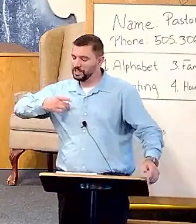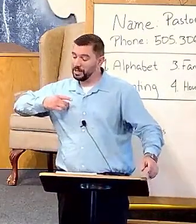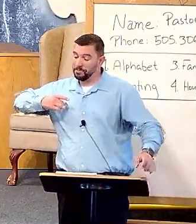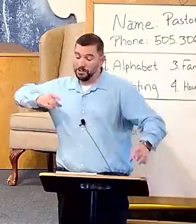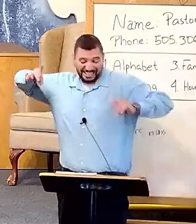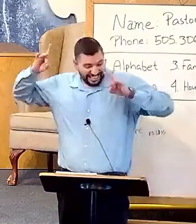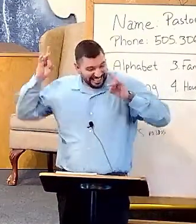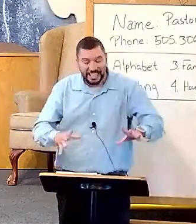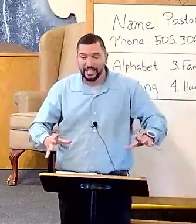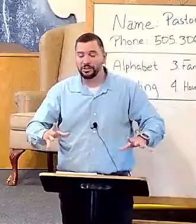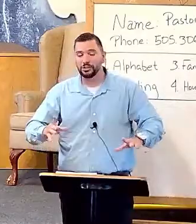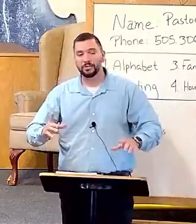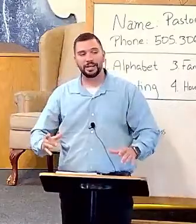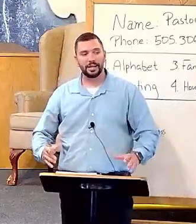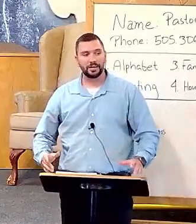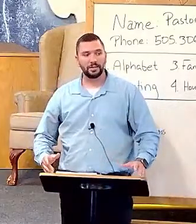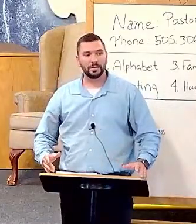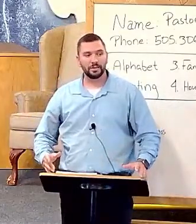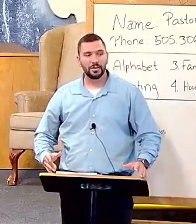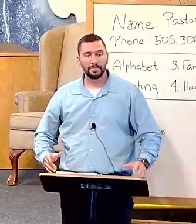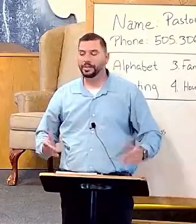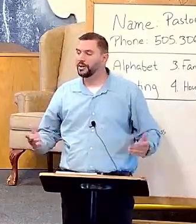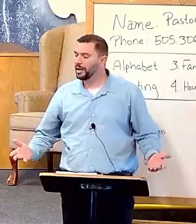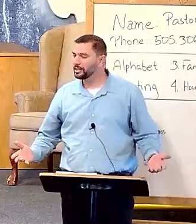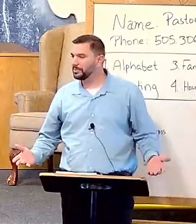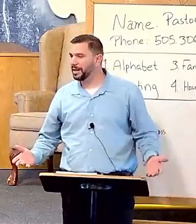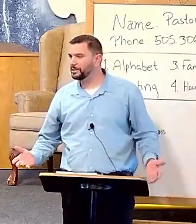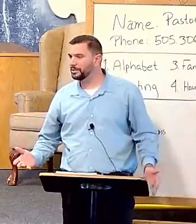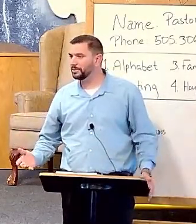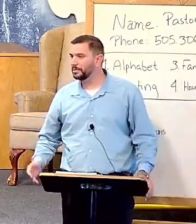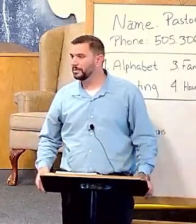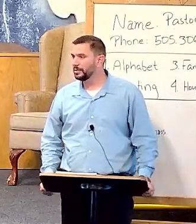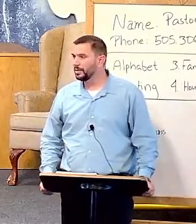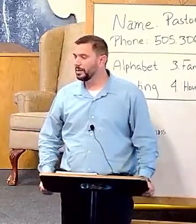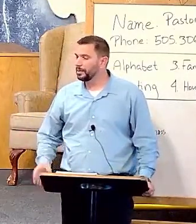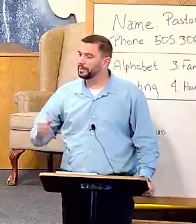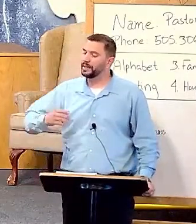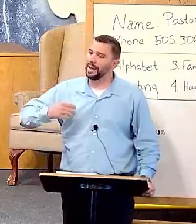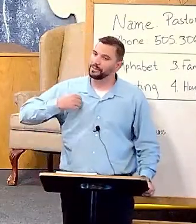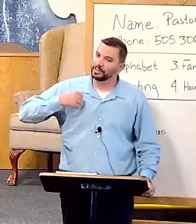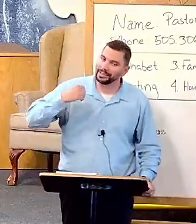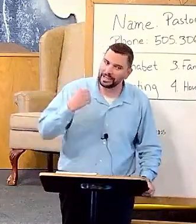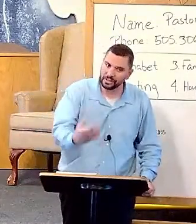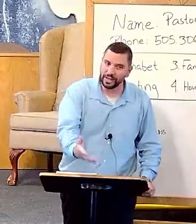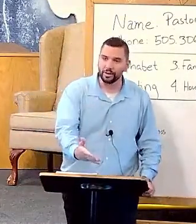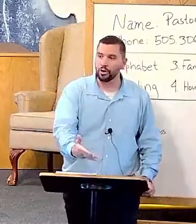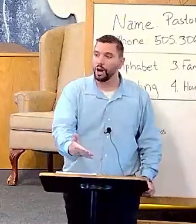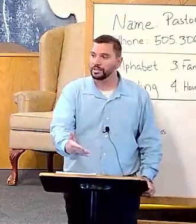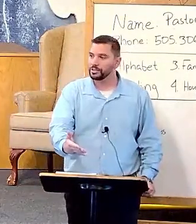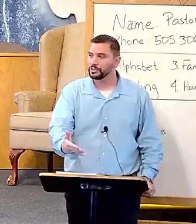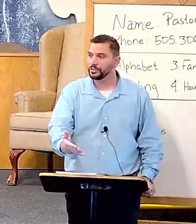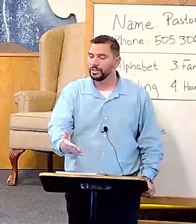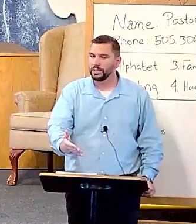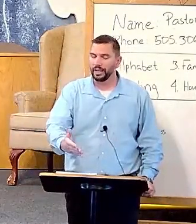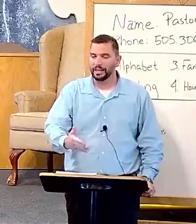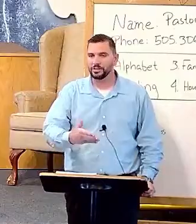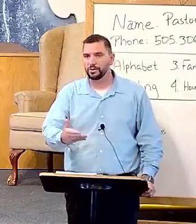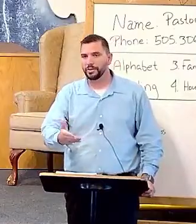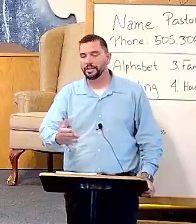really hate you right now. But they're not actually mad at you. But they have to get that sign across. And so then they'll